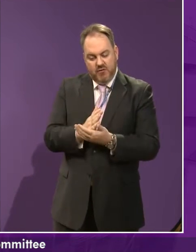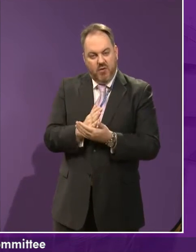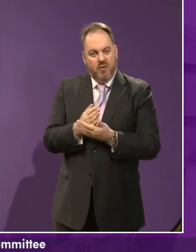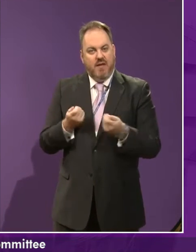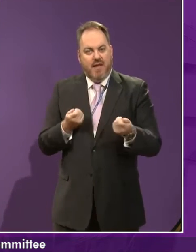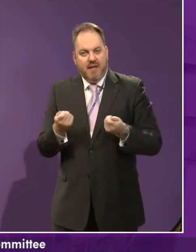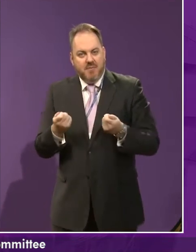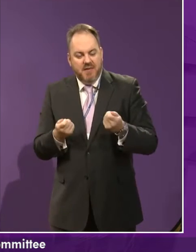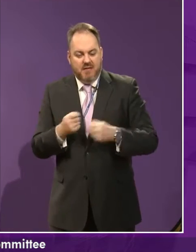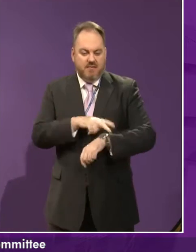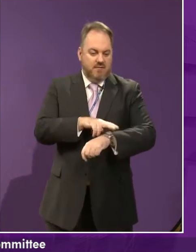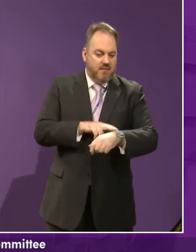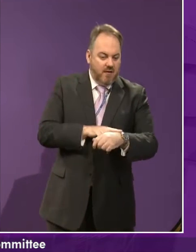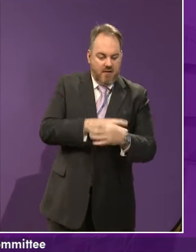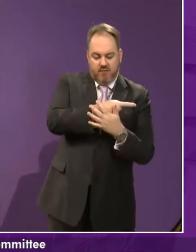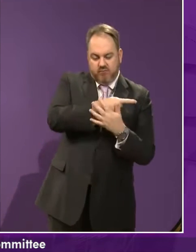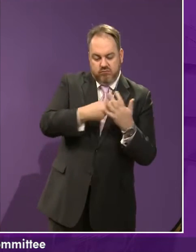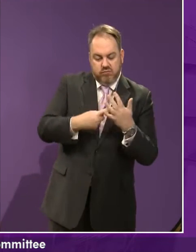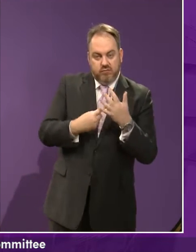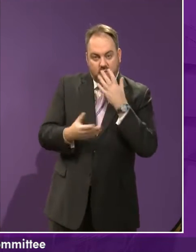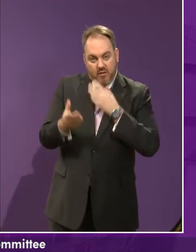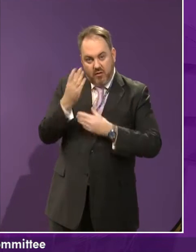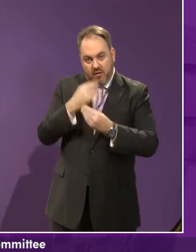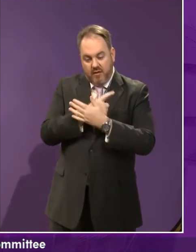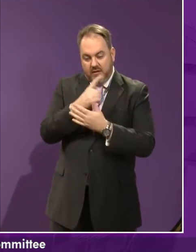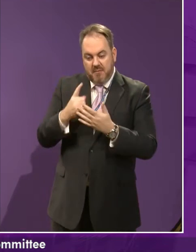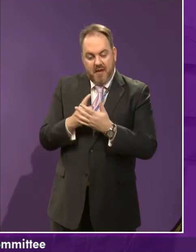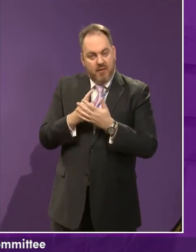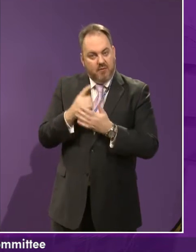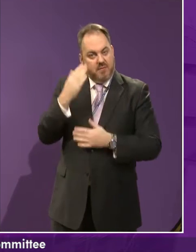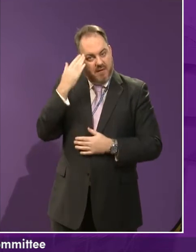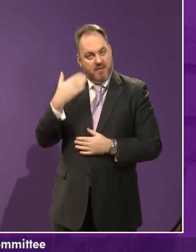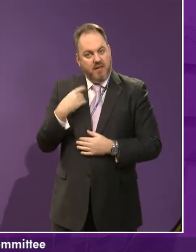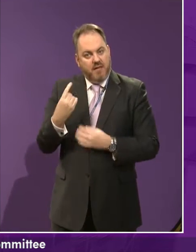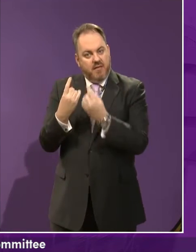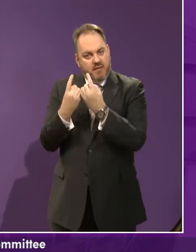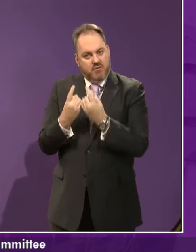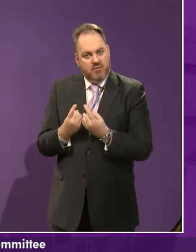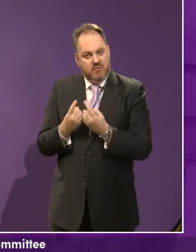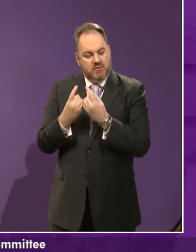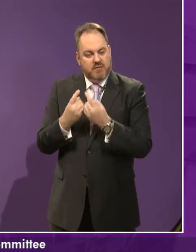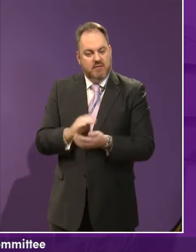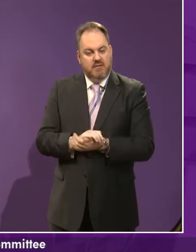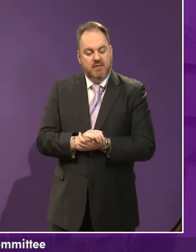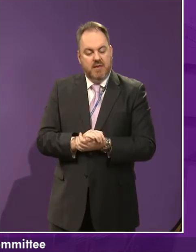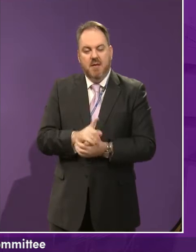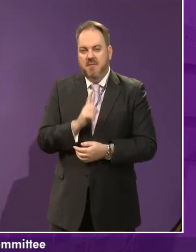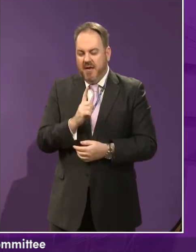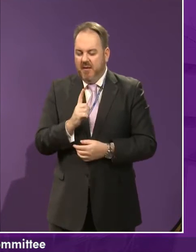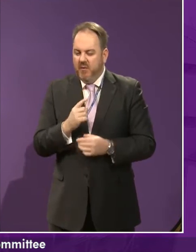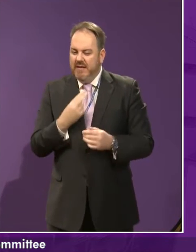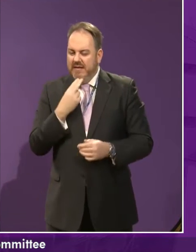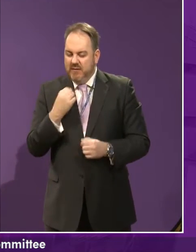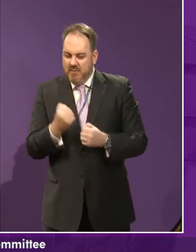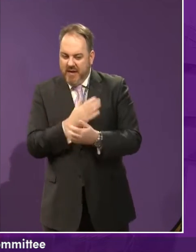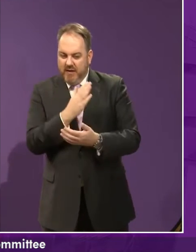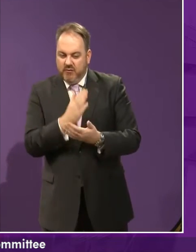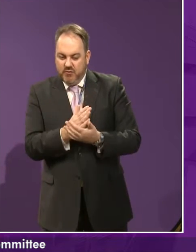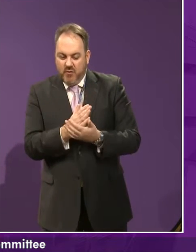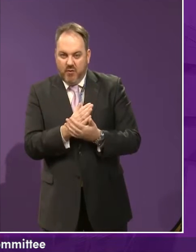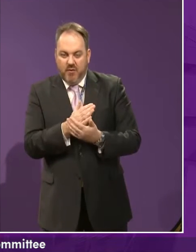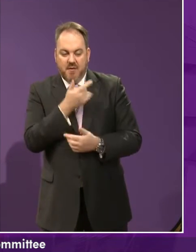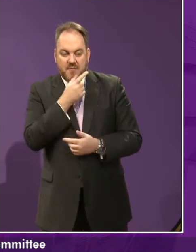in many of the schools. However, I also recognise what Anne's highlighted about engagement and attendance. Certainly there